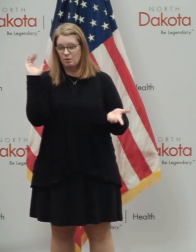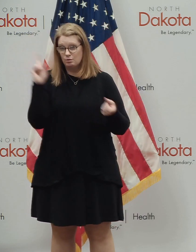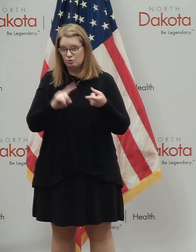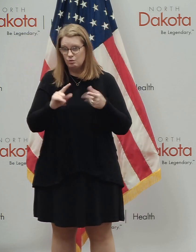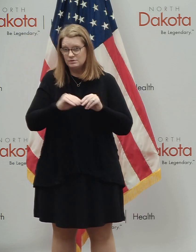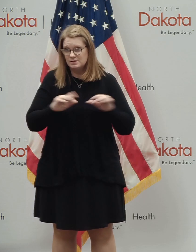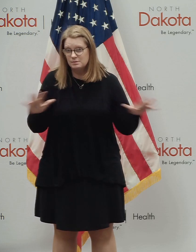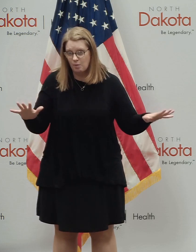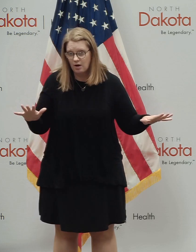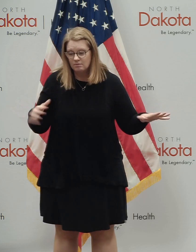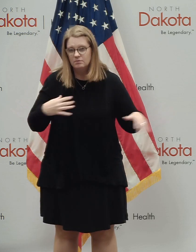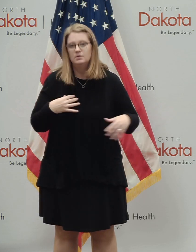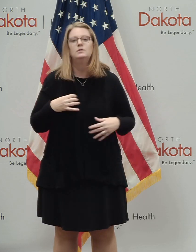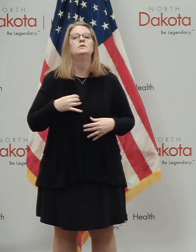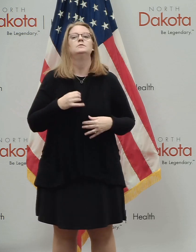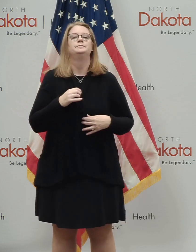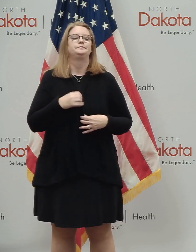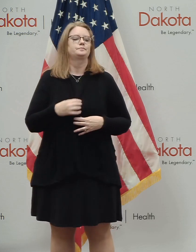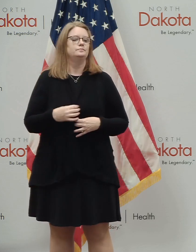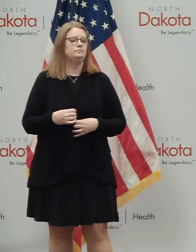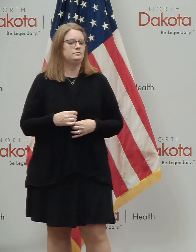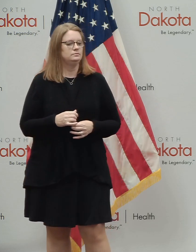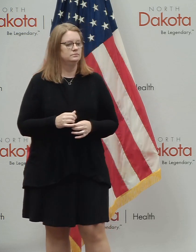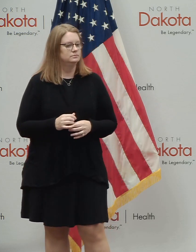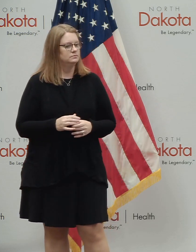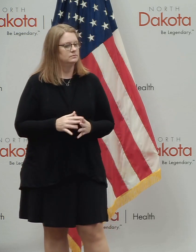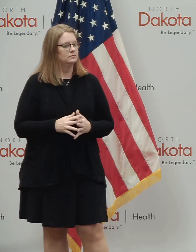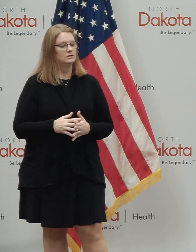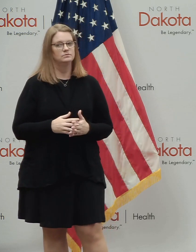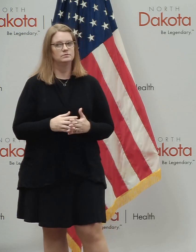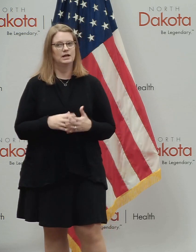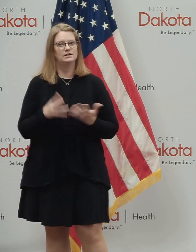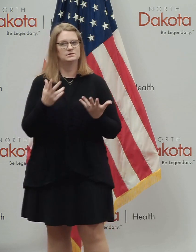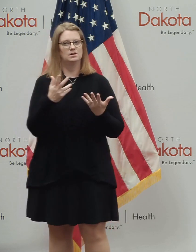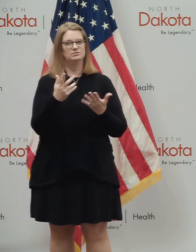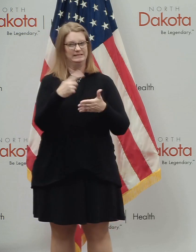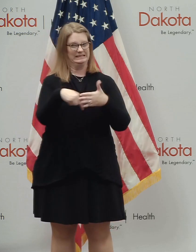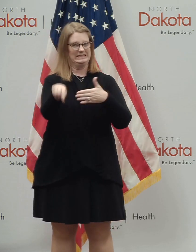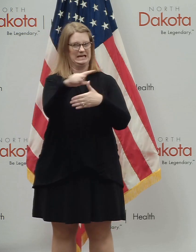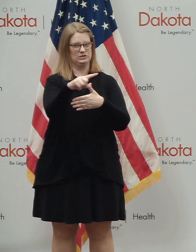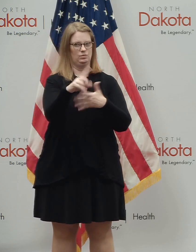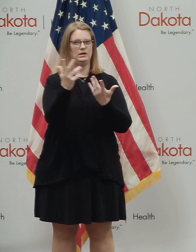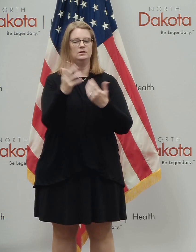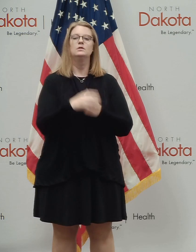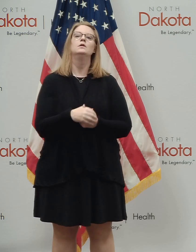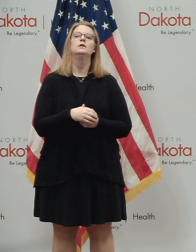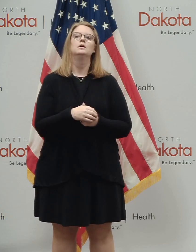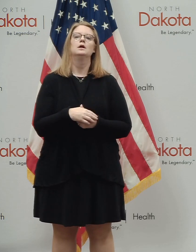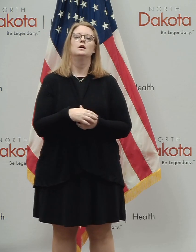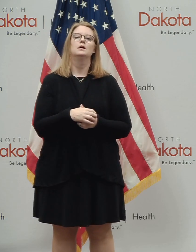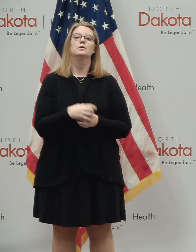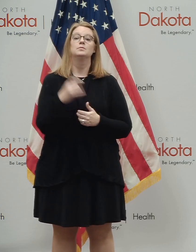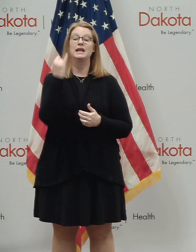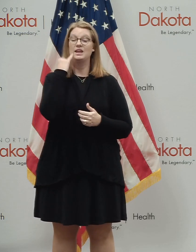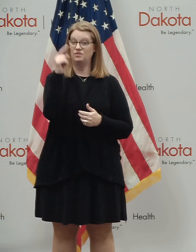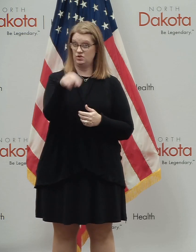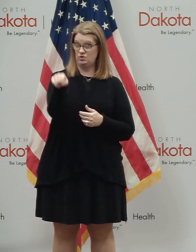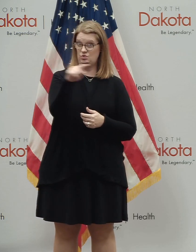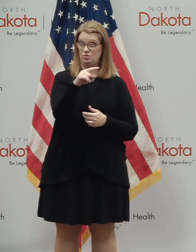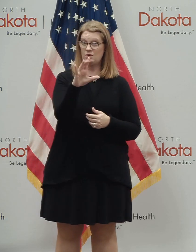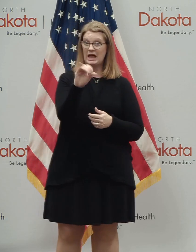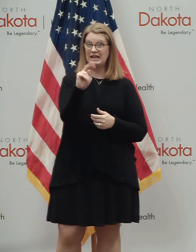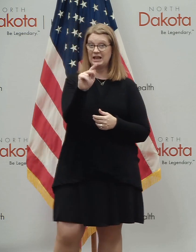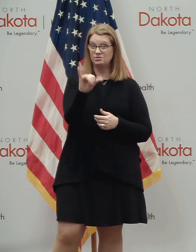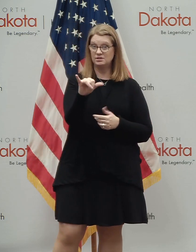spread through these spreading events. Okay, so stay tuned for that next week. And if you're a county